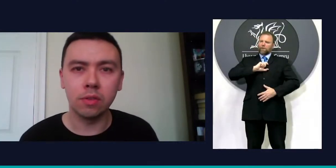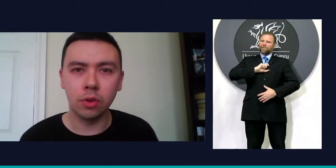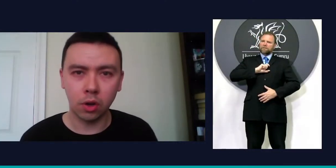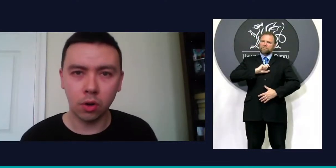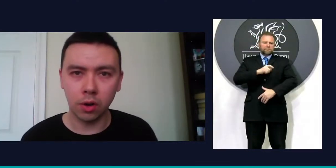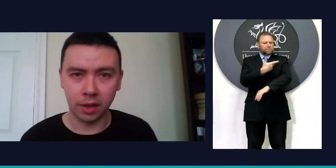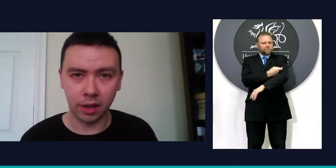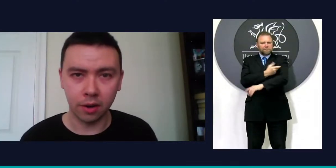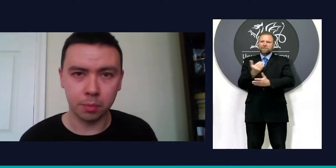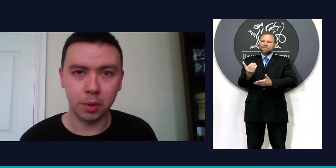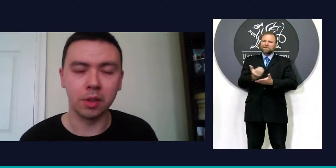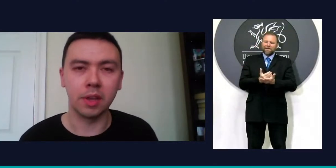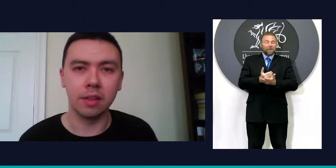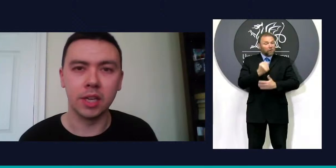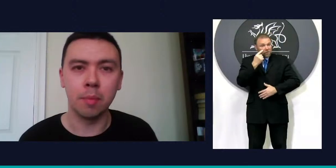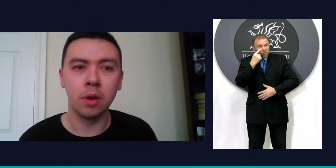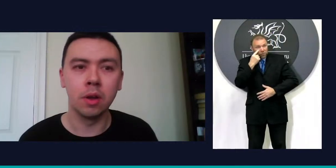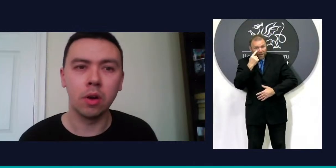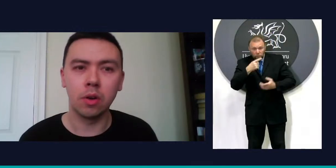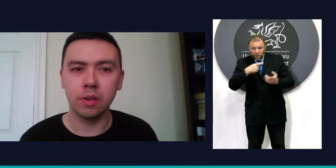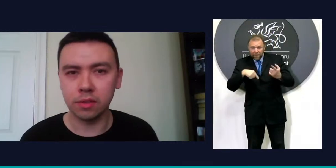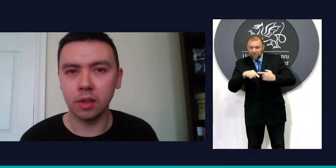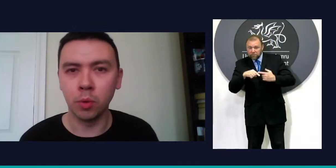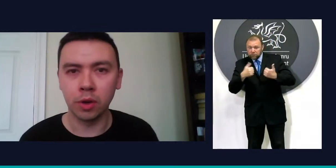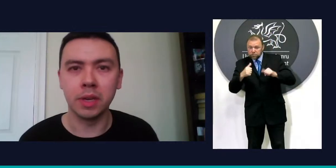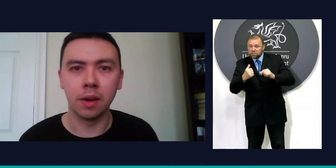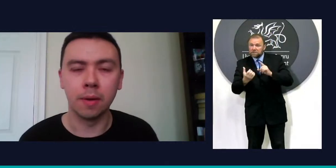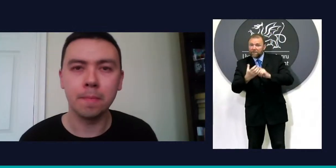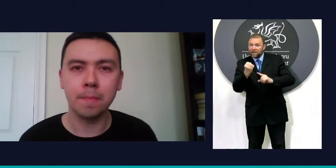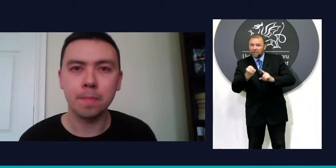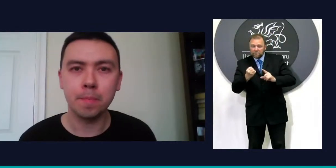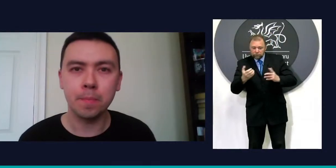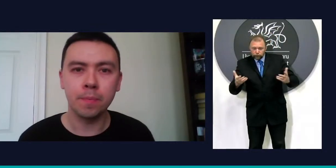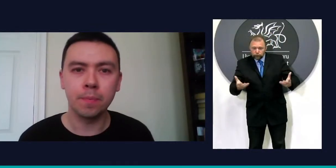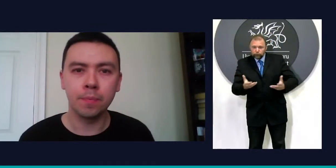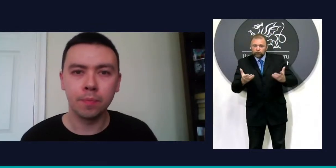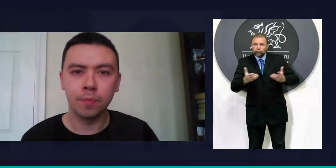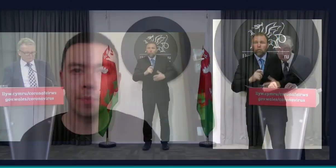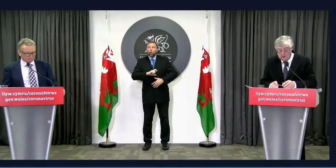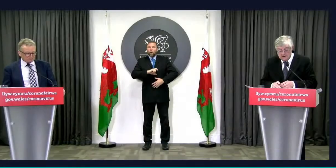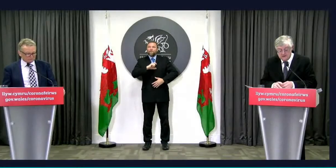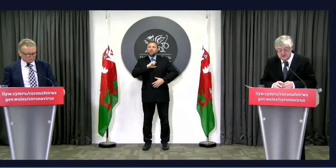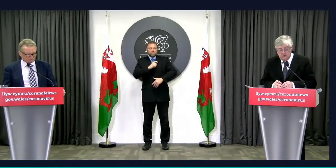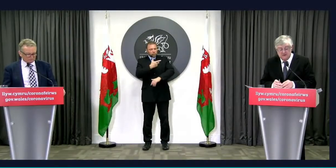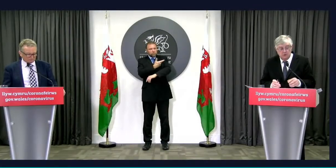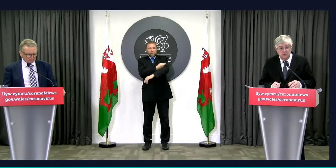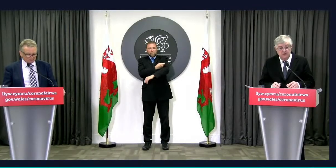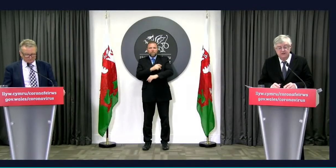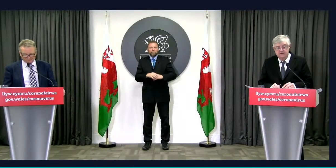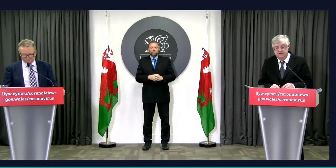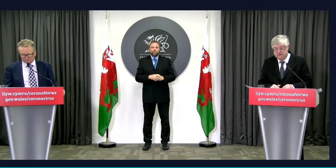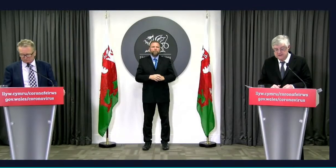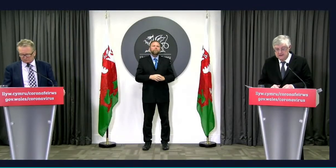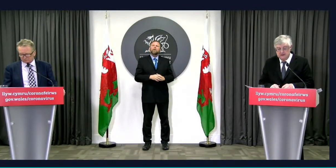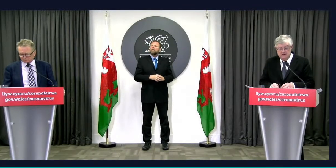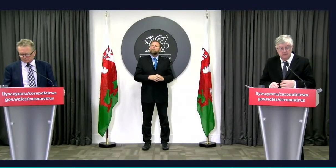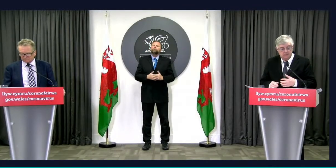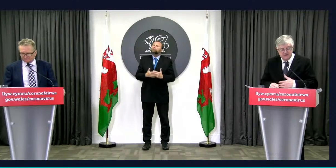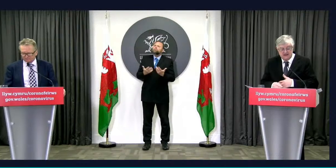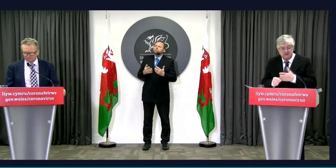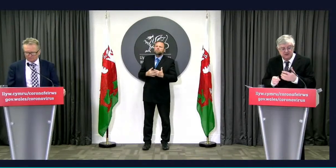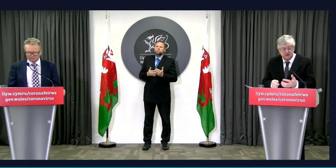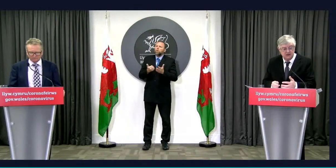think Wales has turned a corner in encouraging people to get the jab, or is there still more work to be done? Well, there's always more work to be